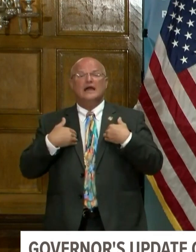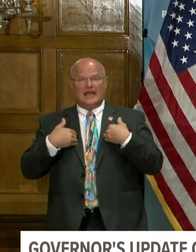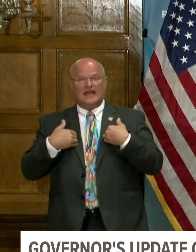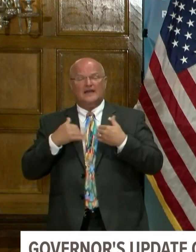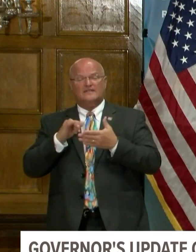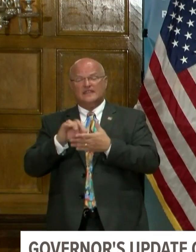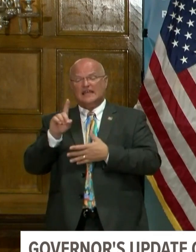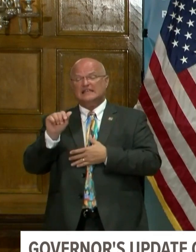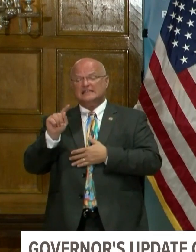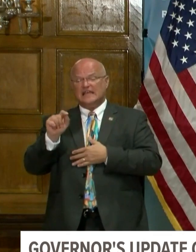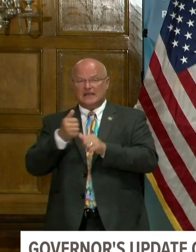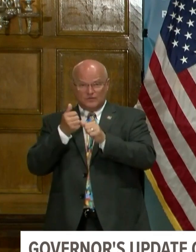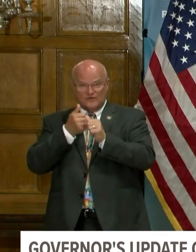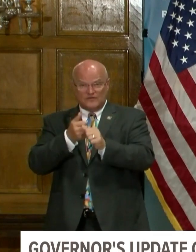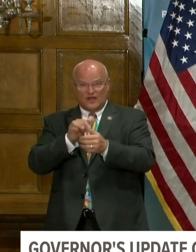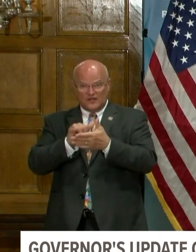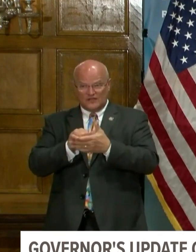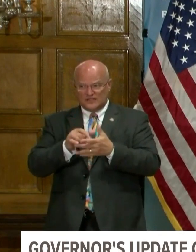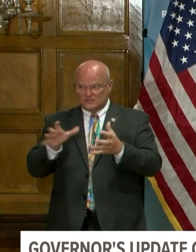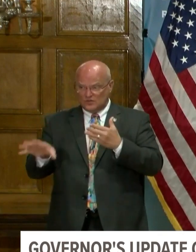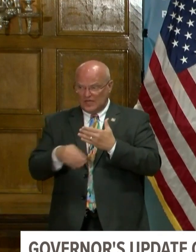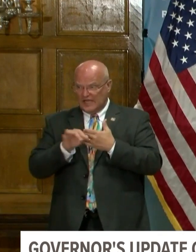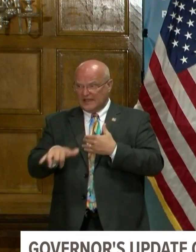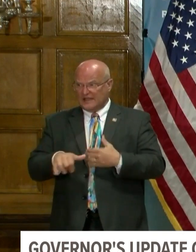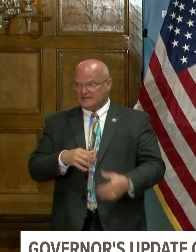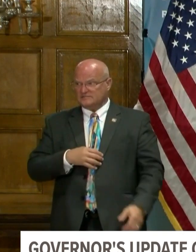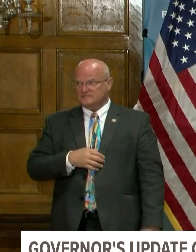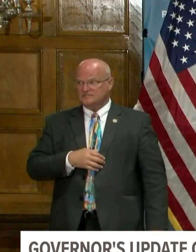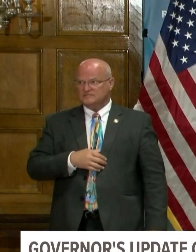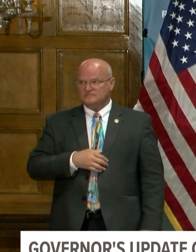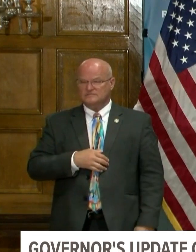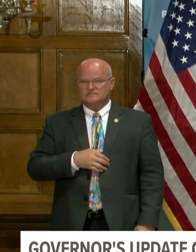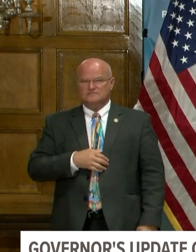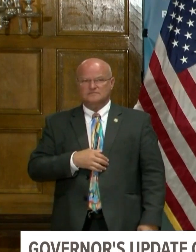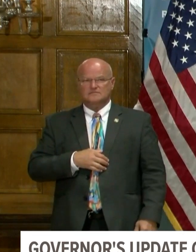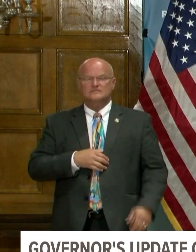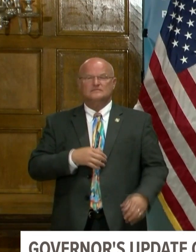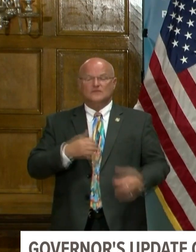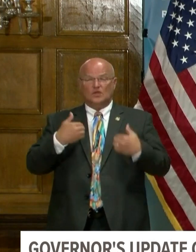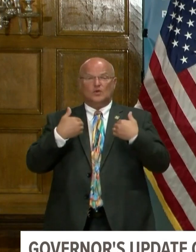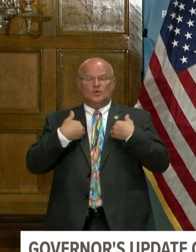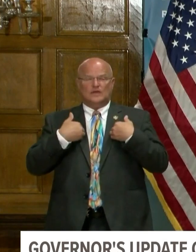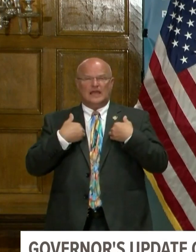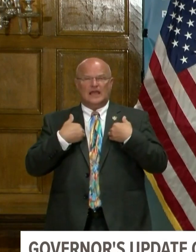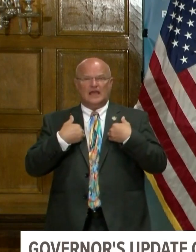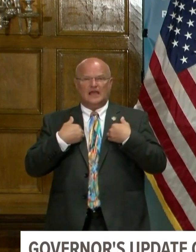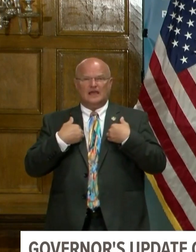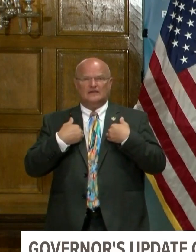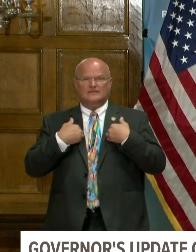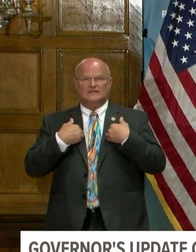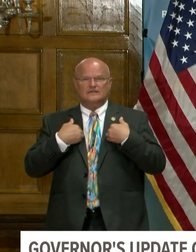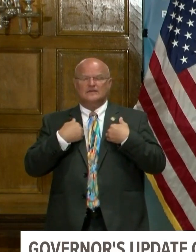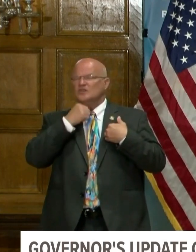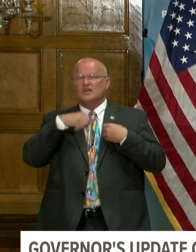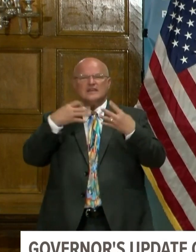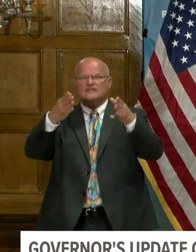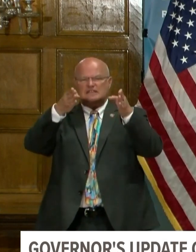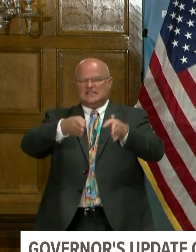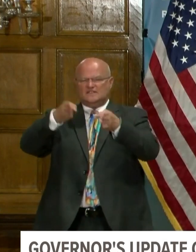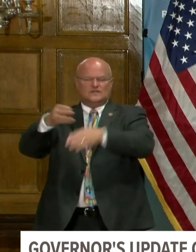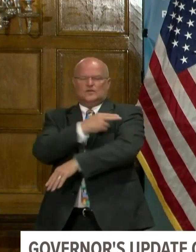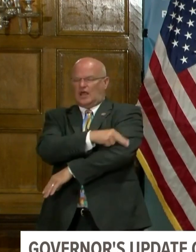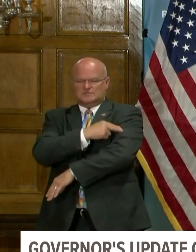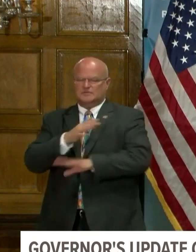have that data and we do follow that. Dr. Smith, did you want to add to that? We have those, but we don't give those for individual